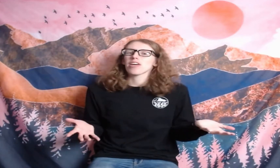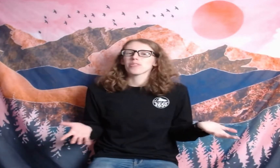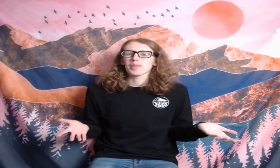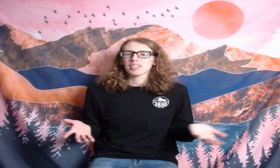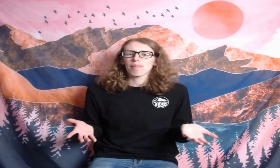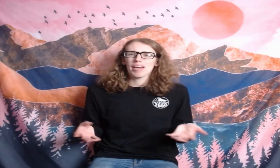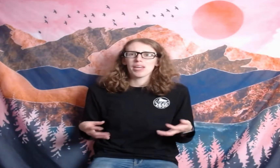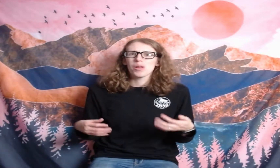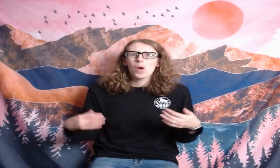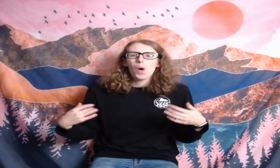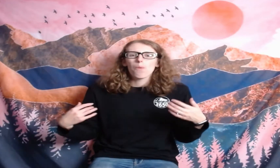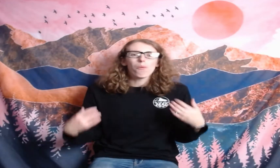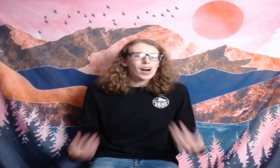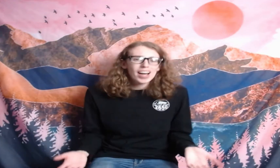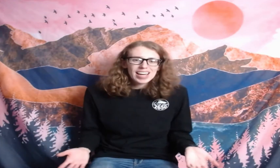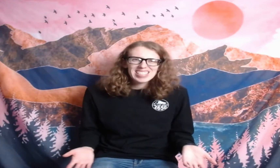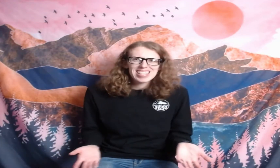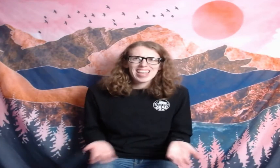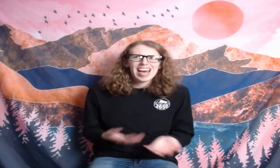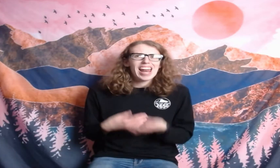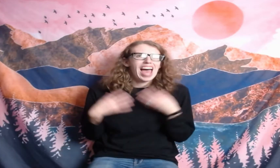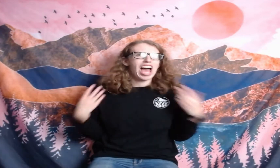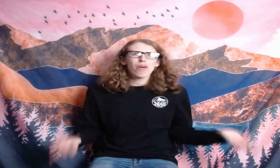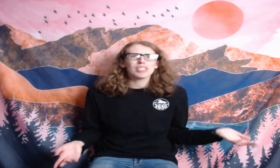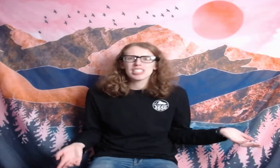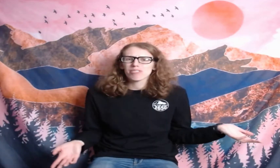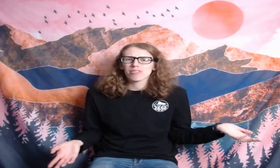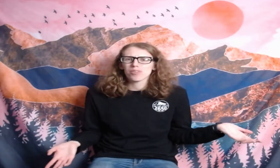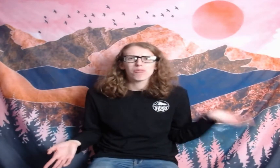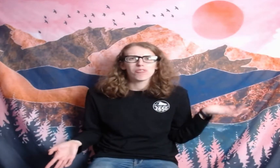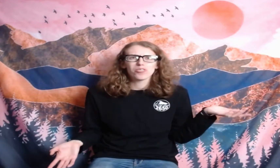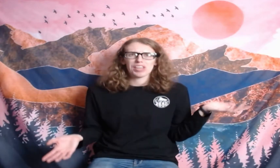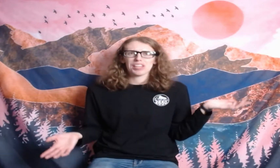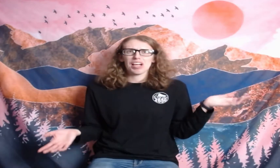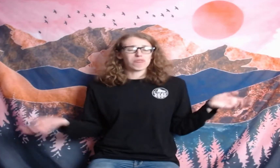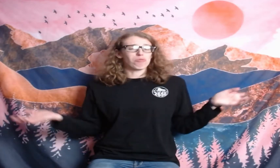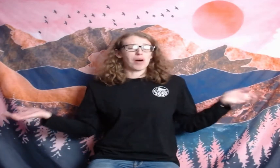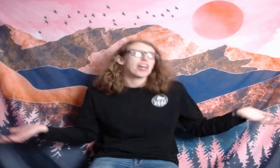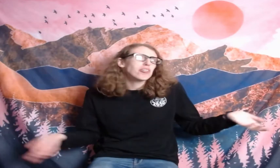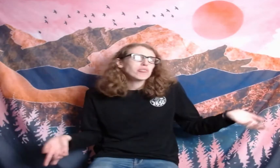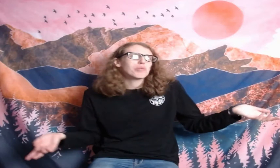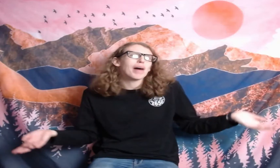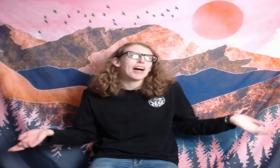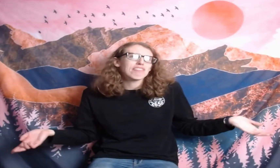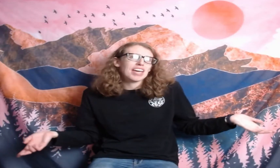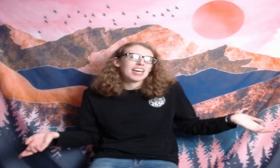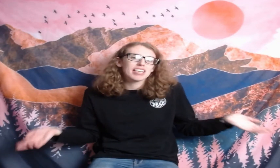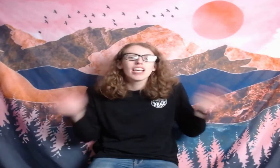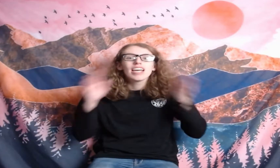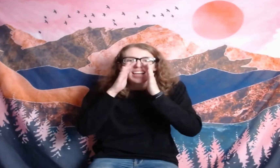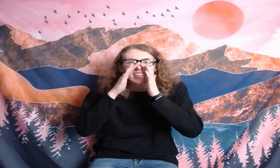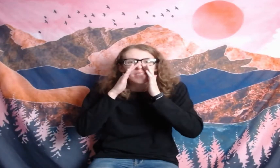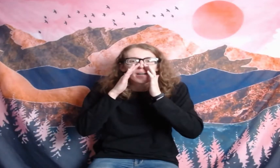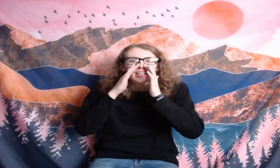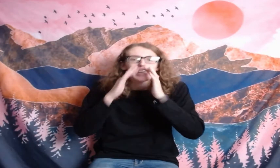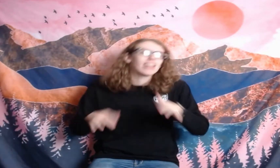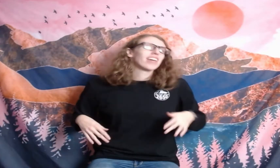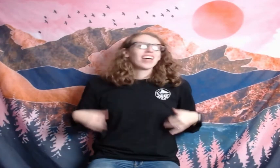to explain why I did that, how it's different from a full van life, why I don't just buy a van, it's money,